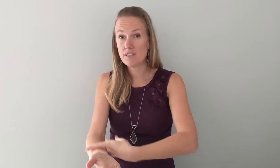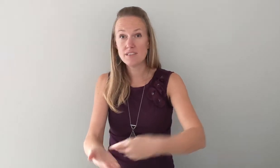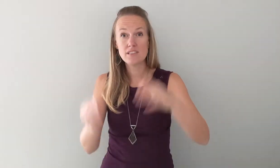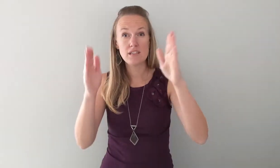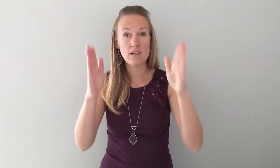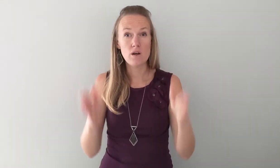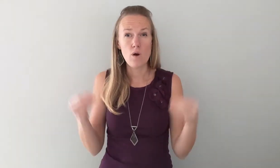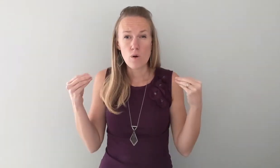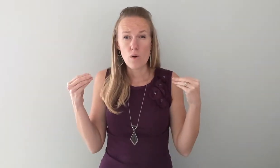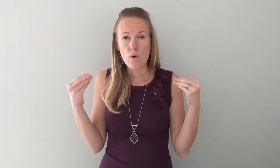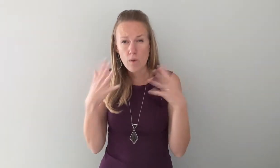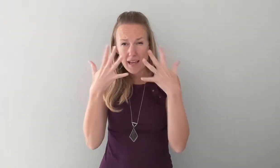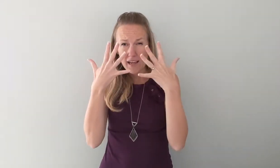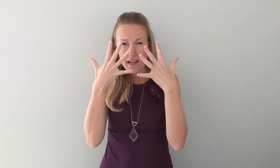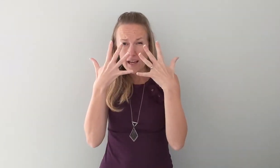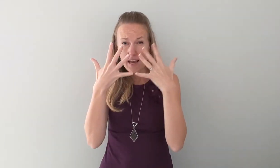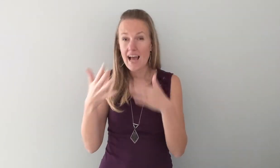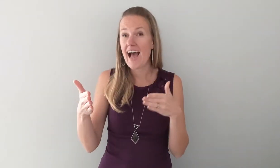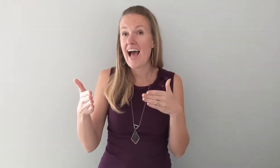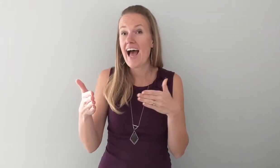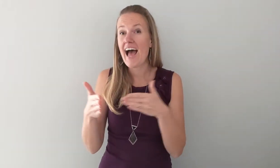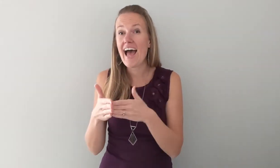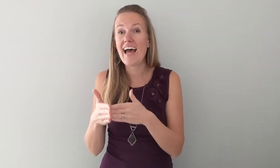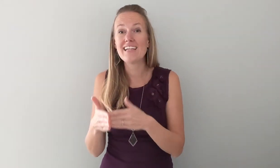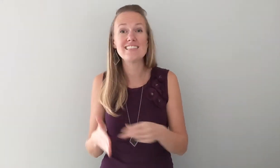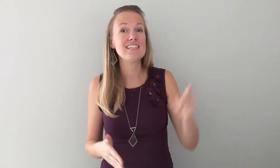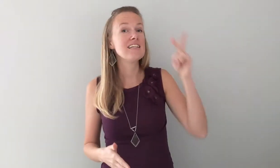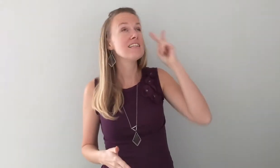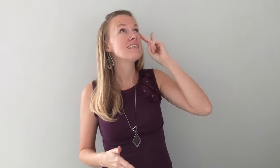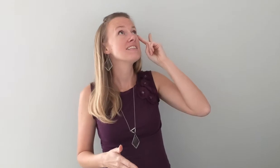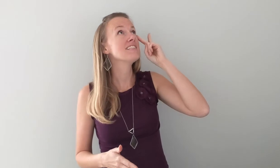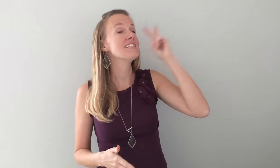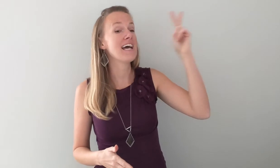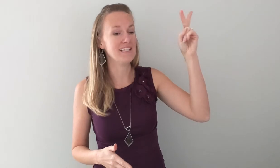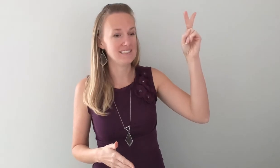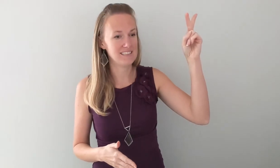shepherds quake at the sight.